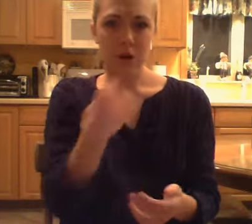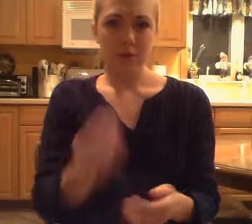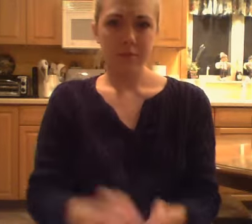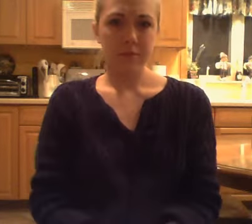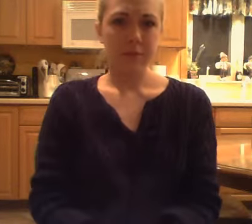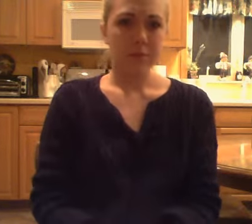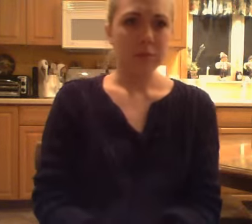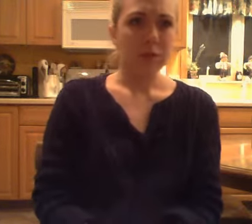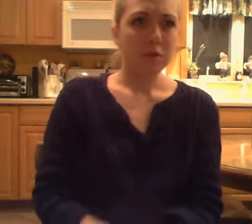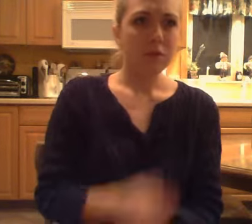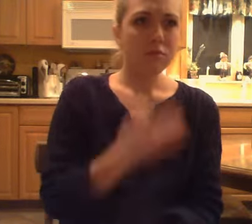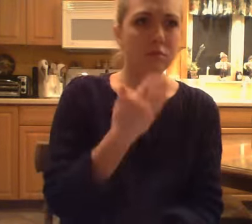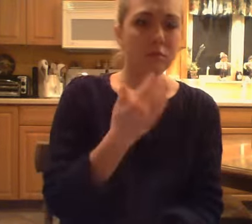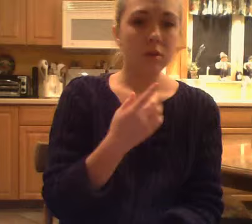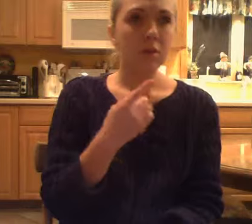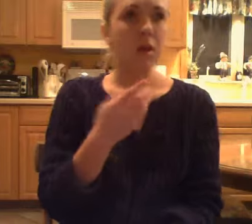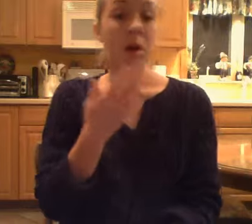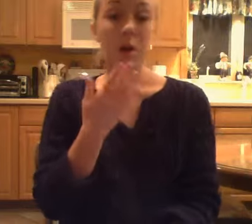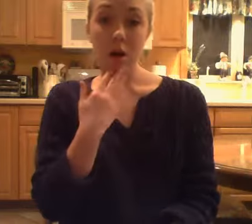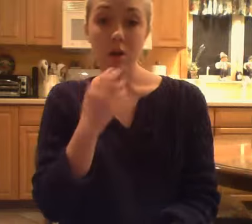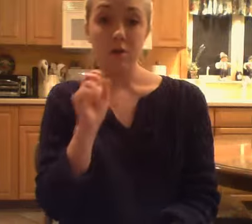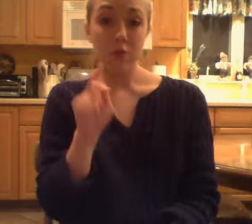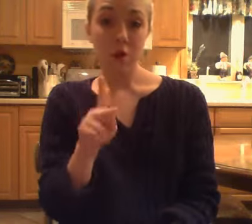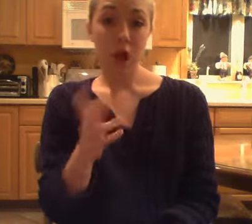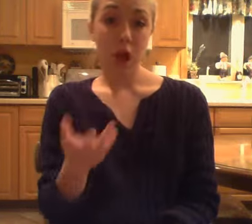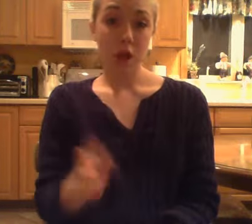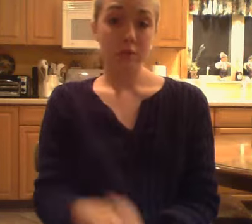The color? Okay. Ashley?